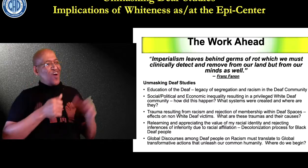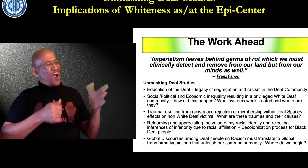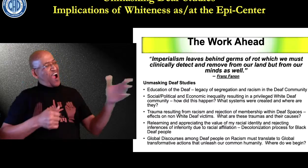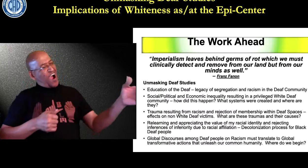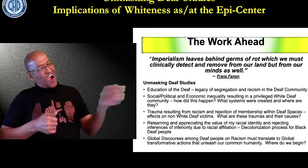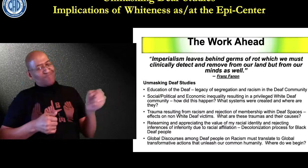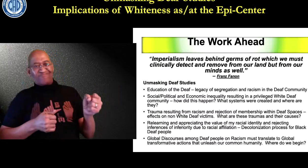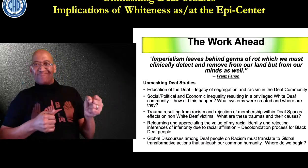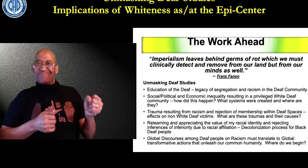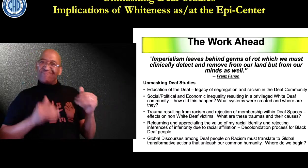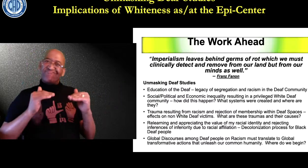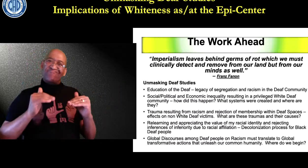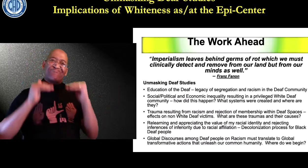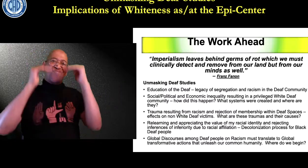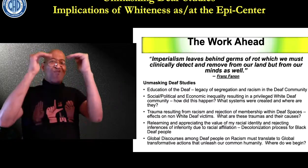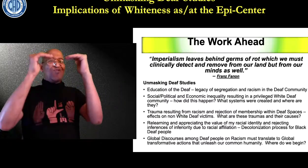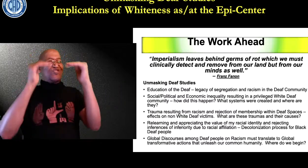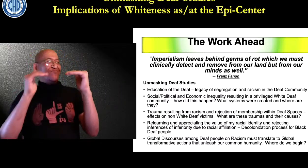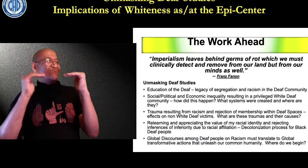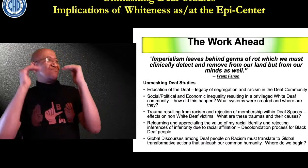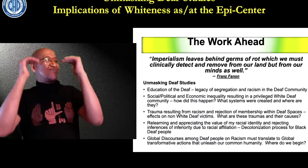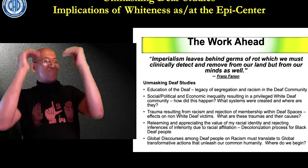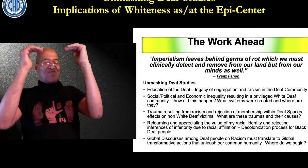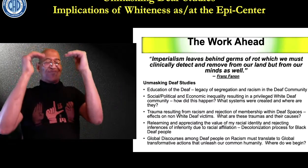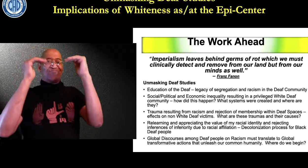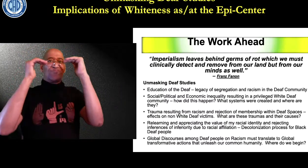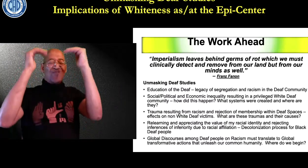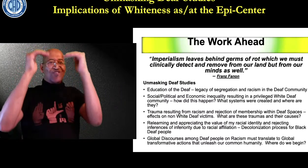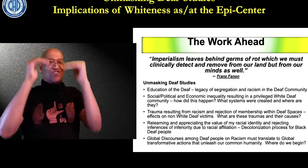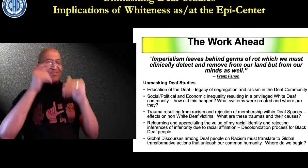that there's different labels when it comes to it.